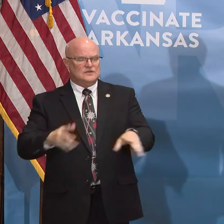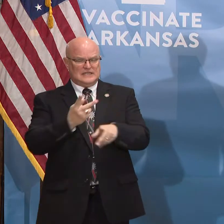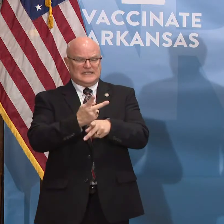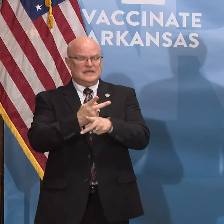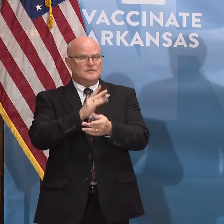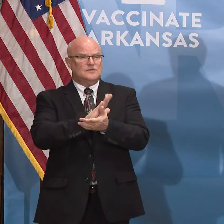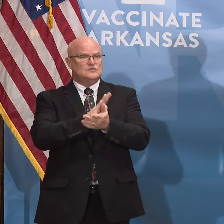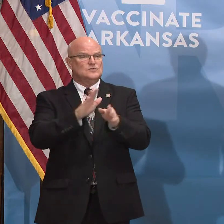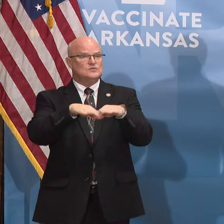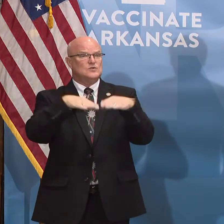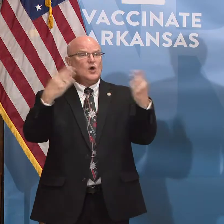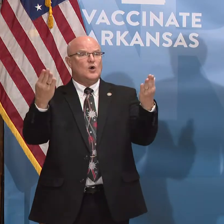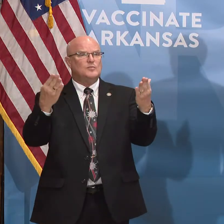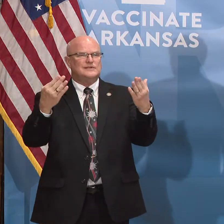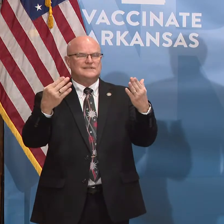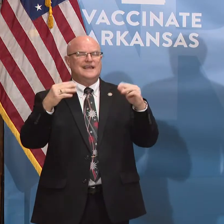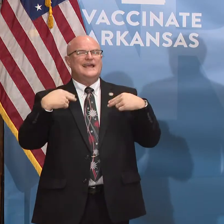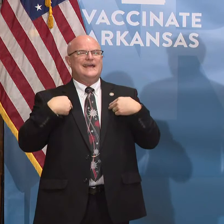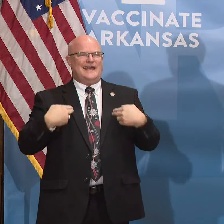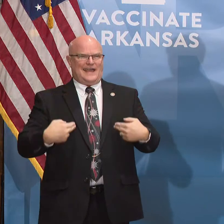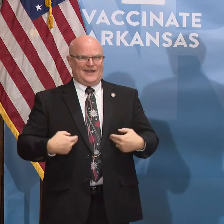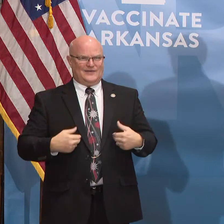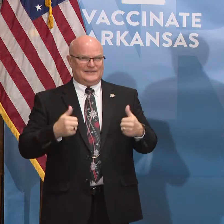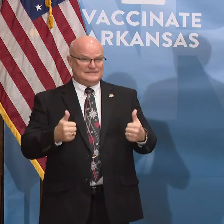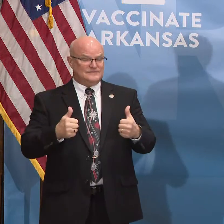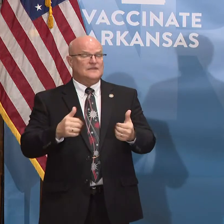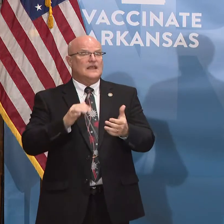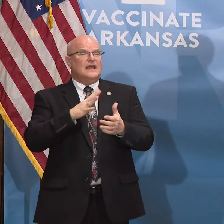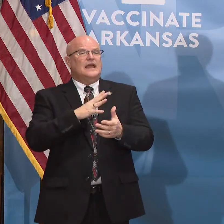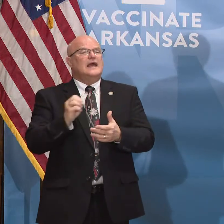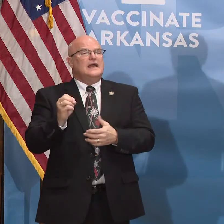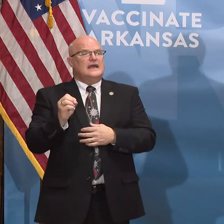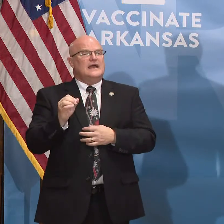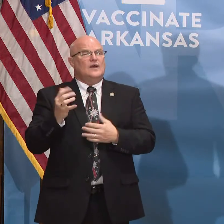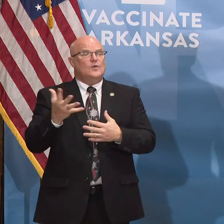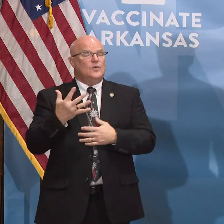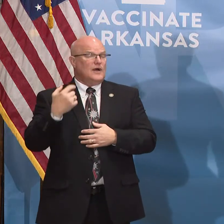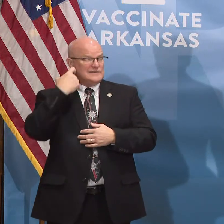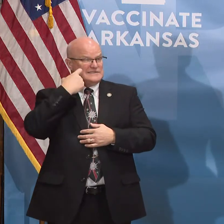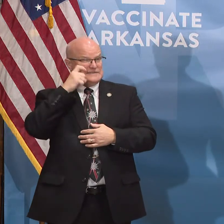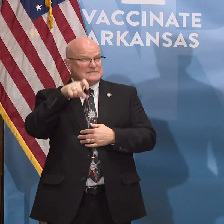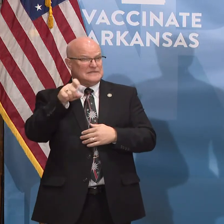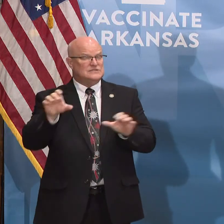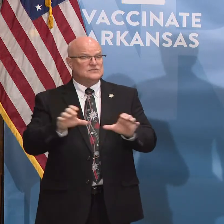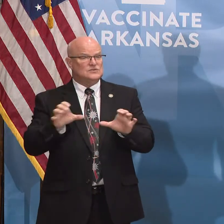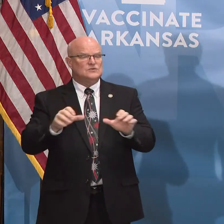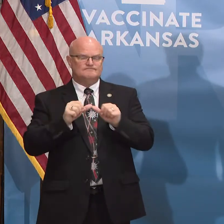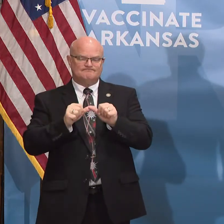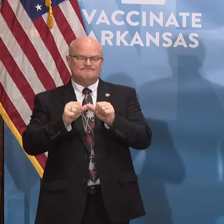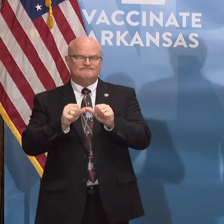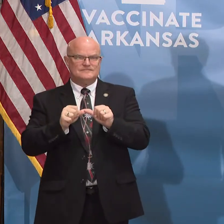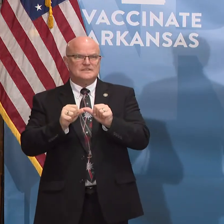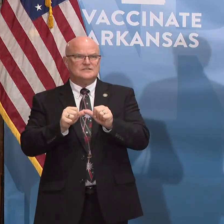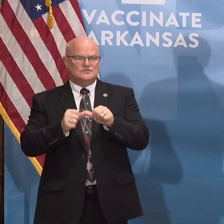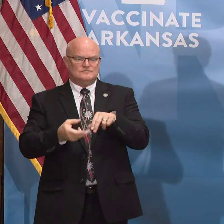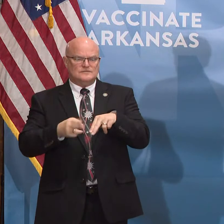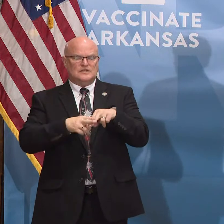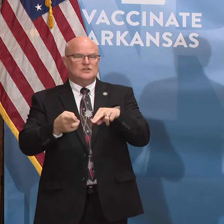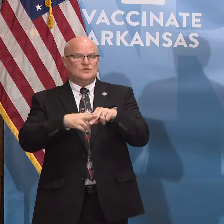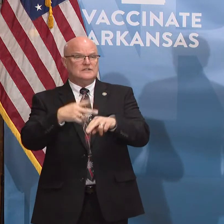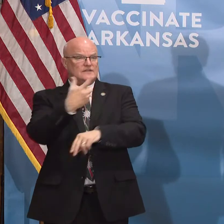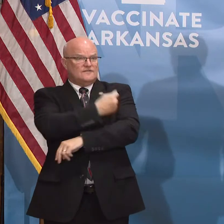our schools open in a healthy way. And what we just have to do is to continue increase